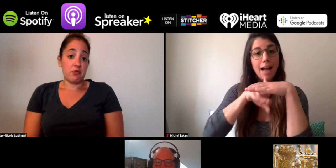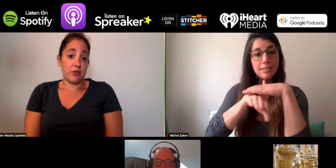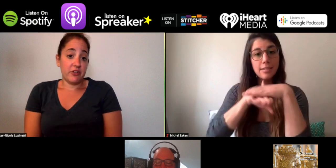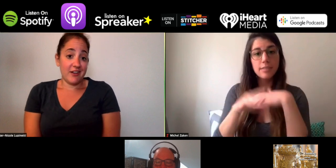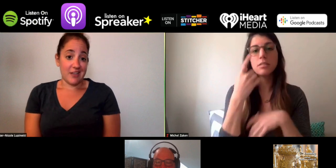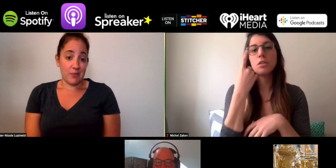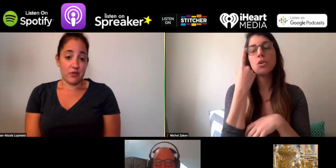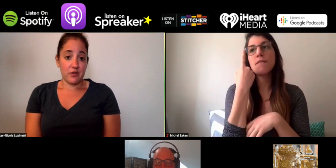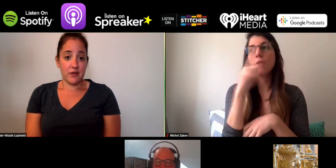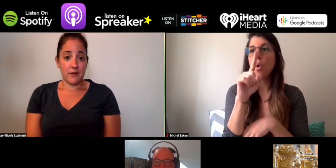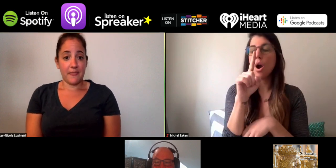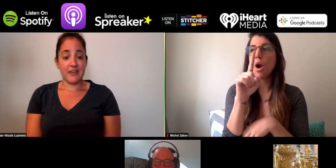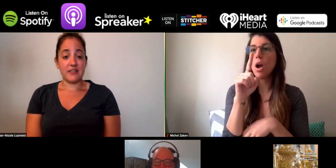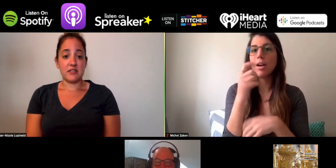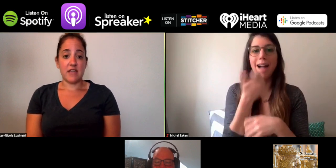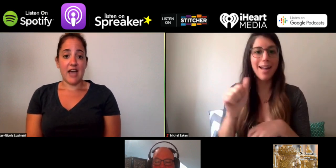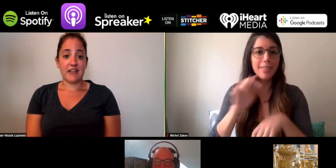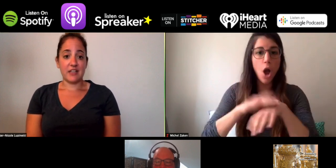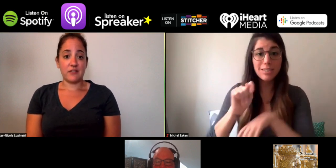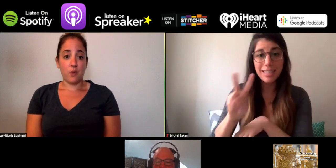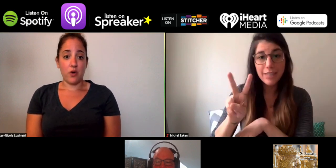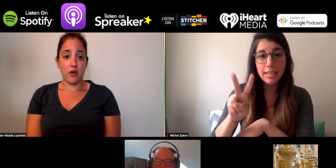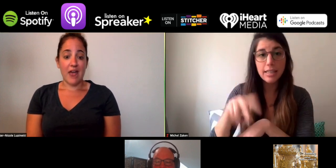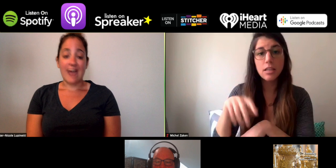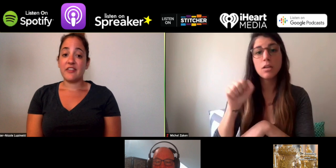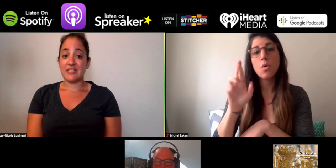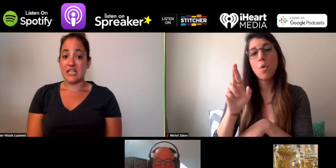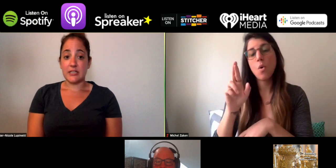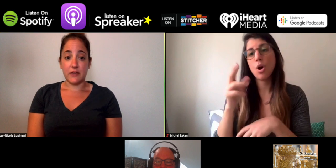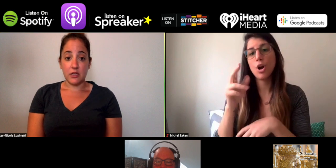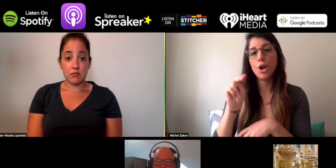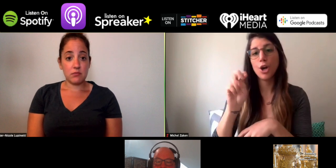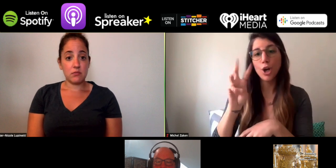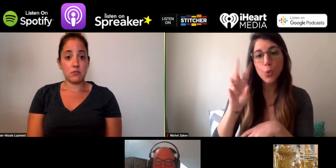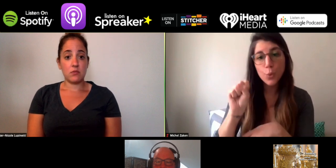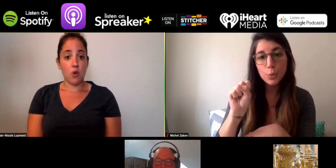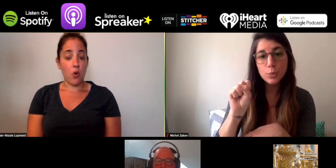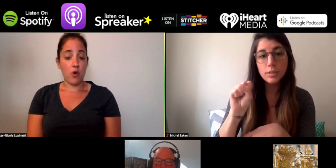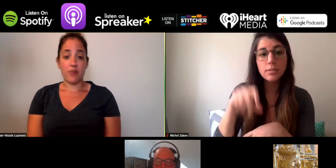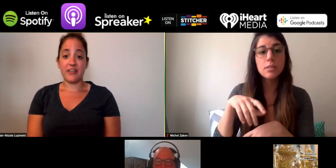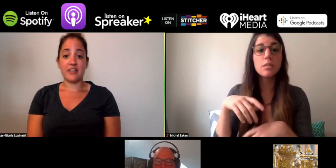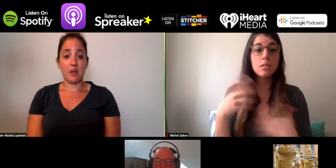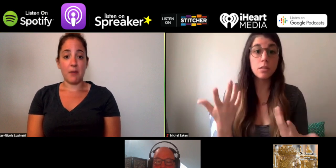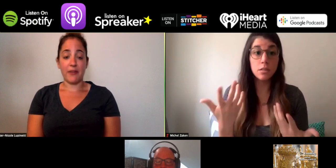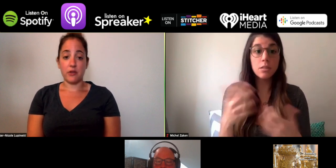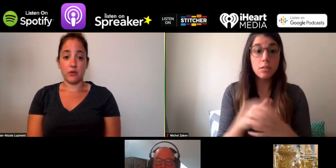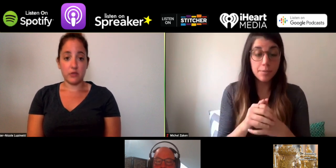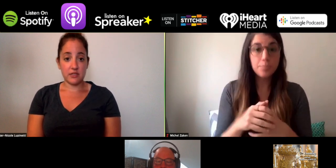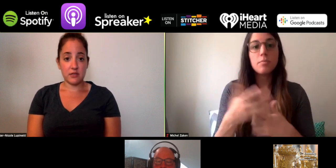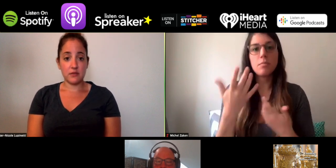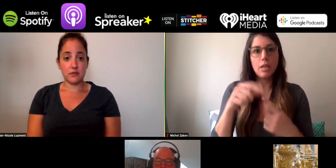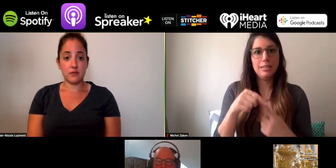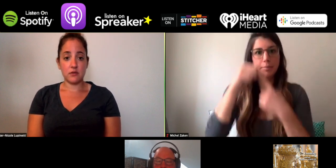Okay, a really great example is access for anything that's on TV or things that come up on the